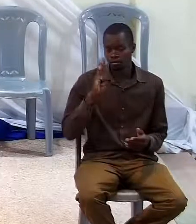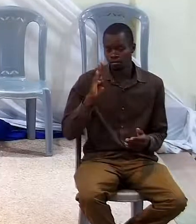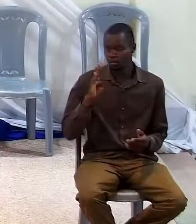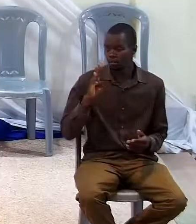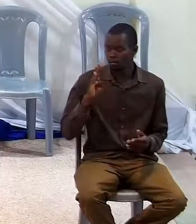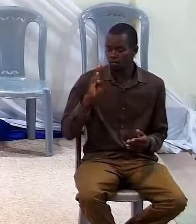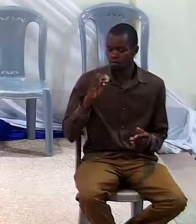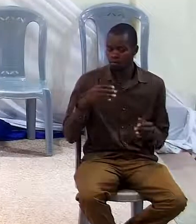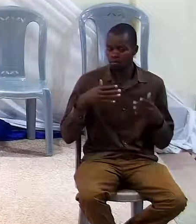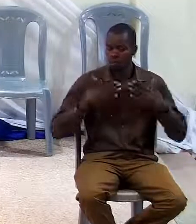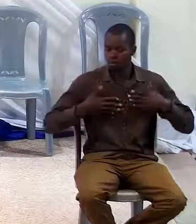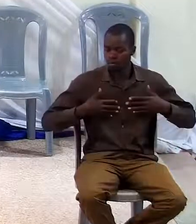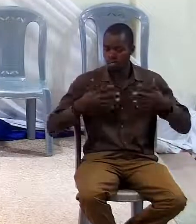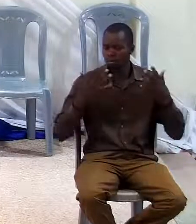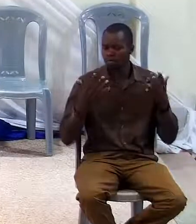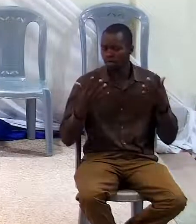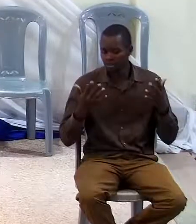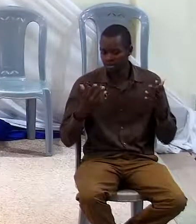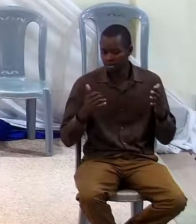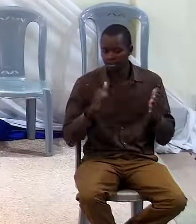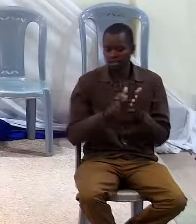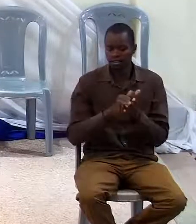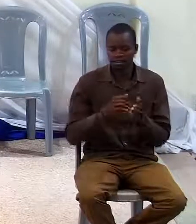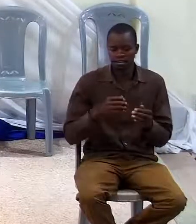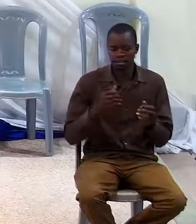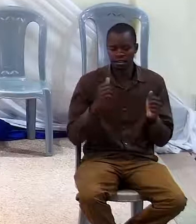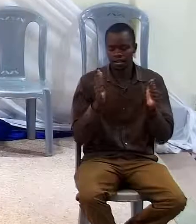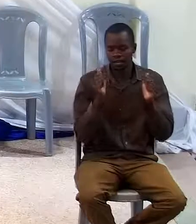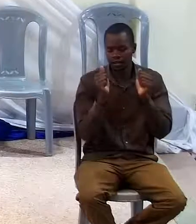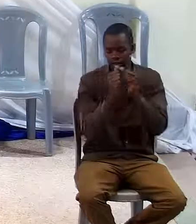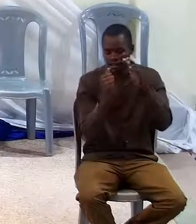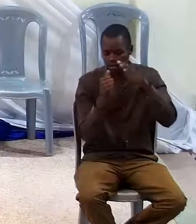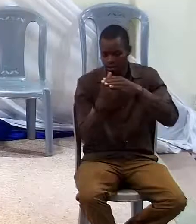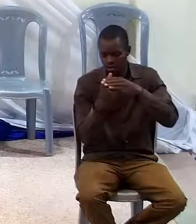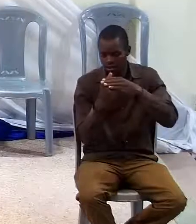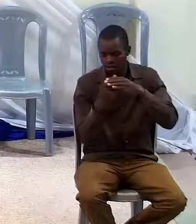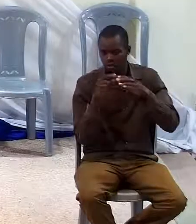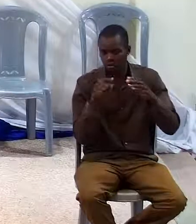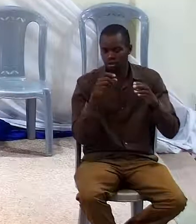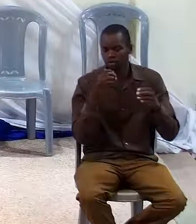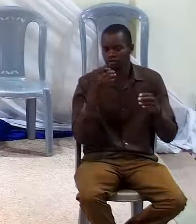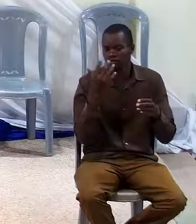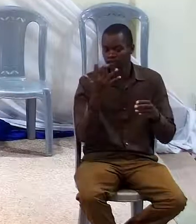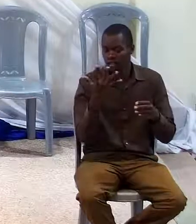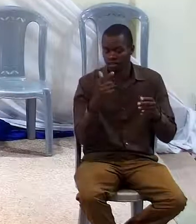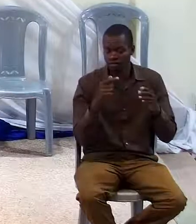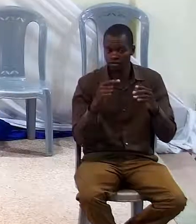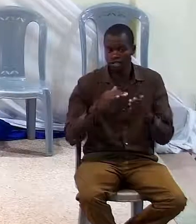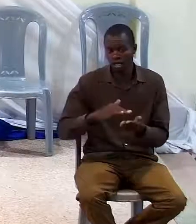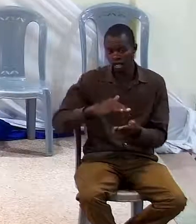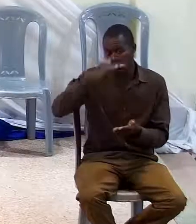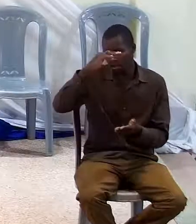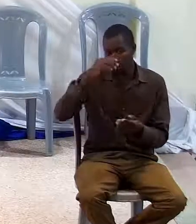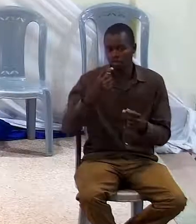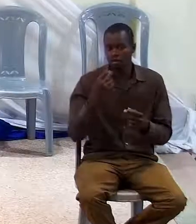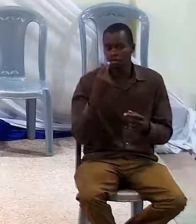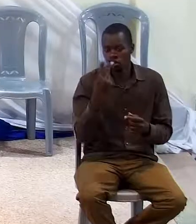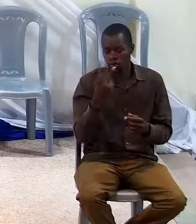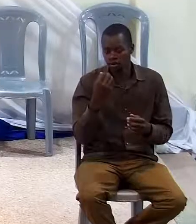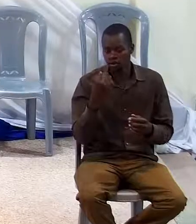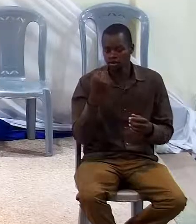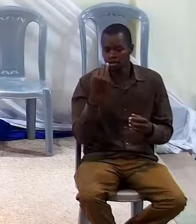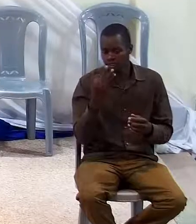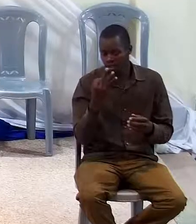mass index or the normal weight. Then a body mass index of 25